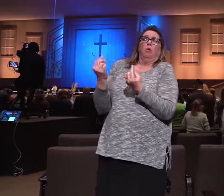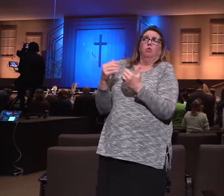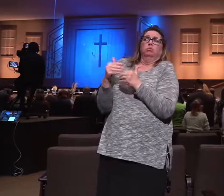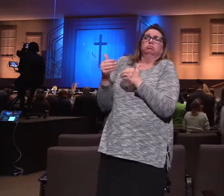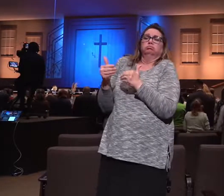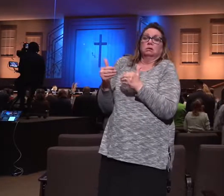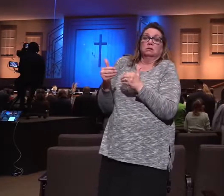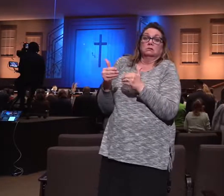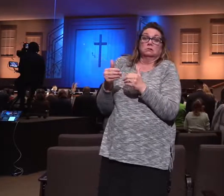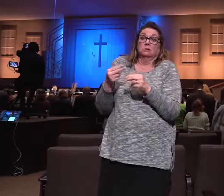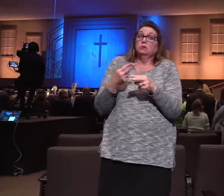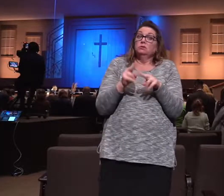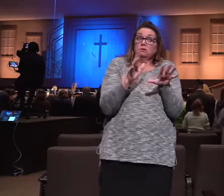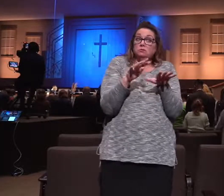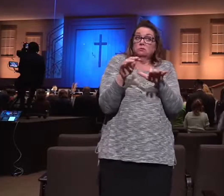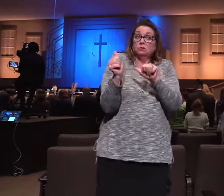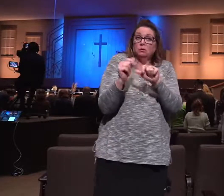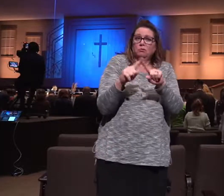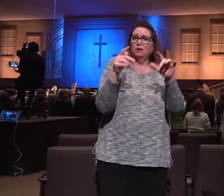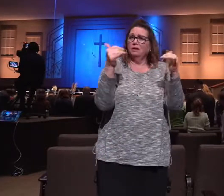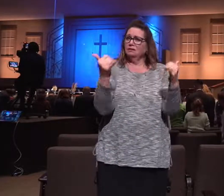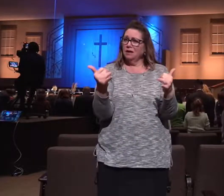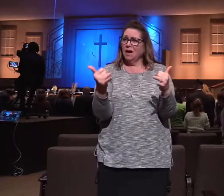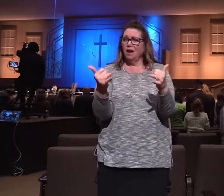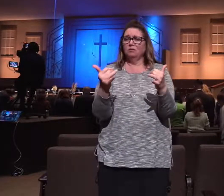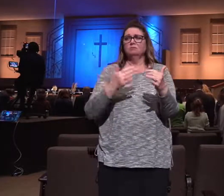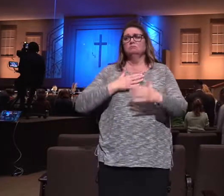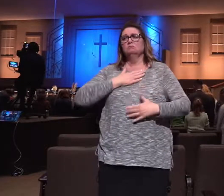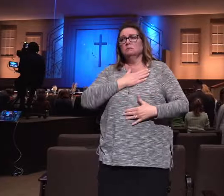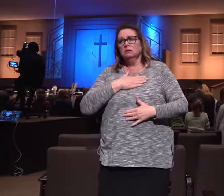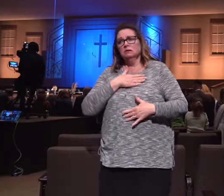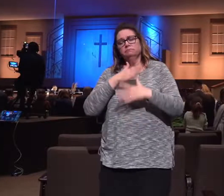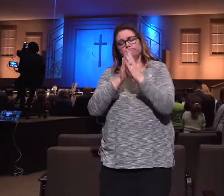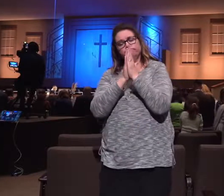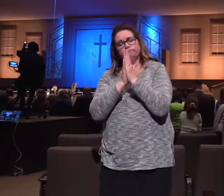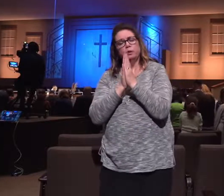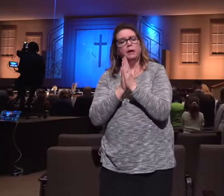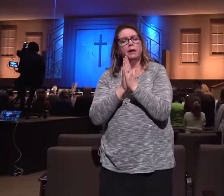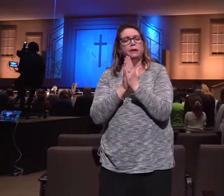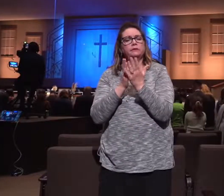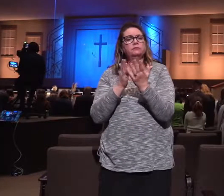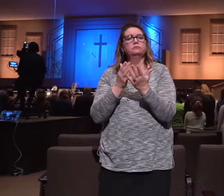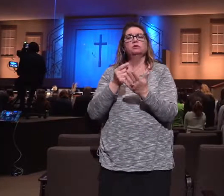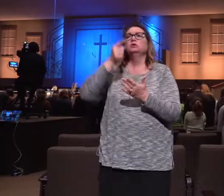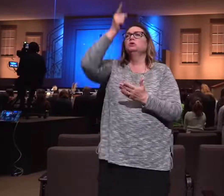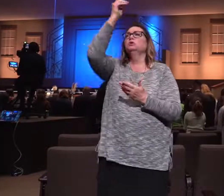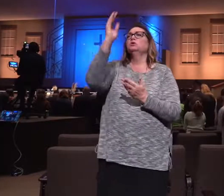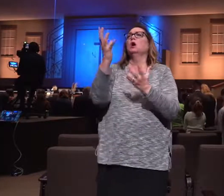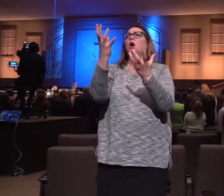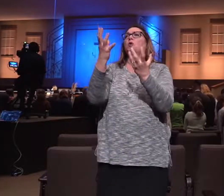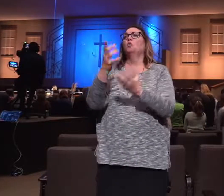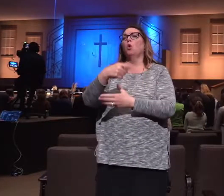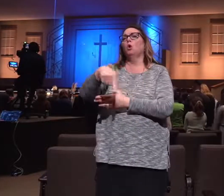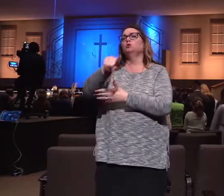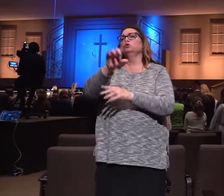our way, but right now, I want you to pray. What does God want you to do tonight?